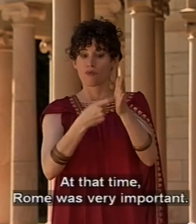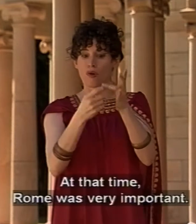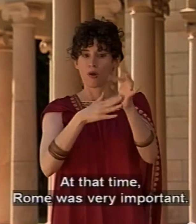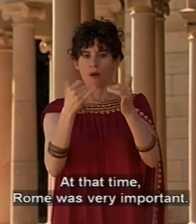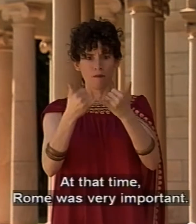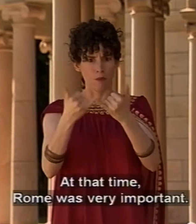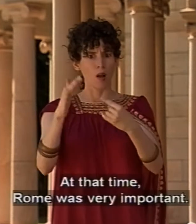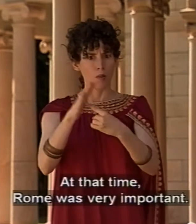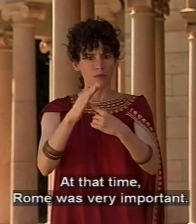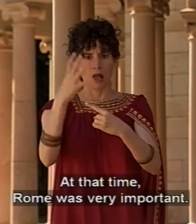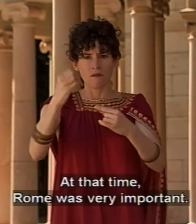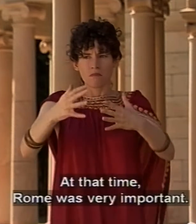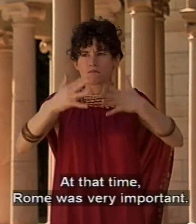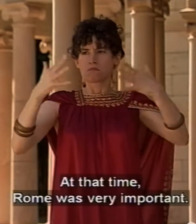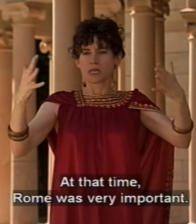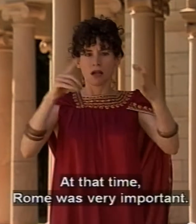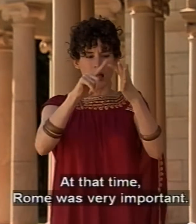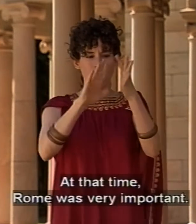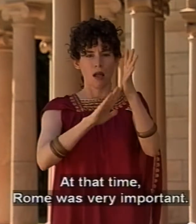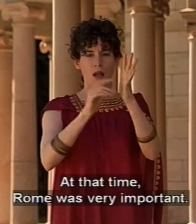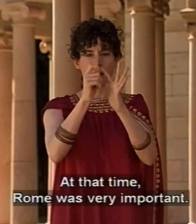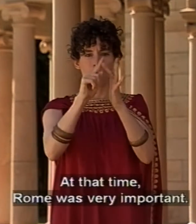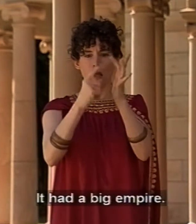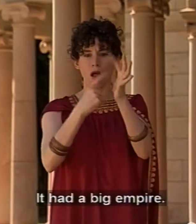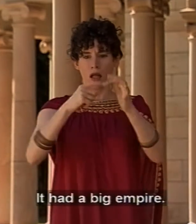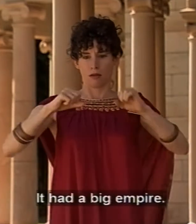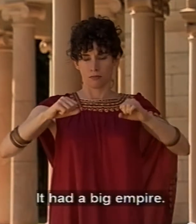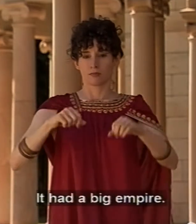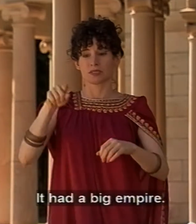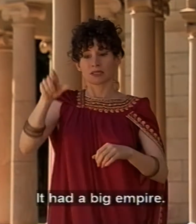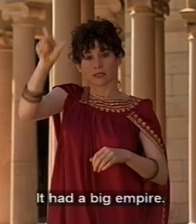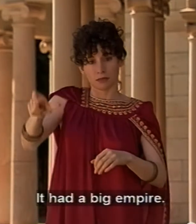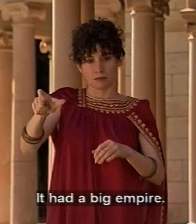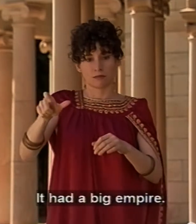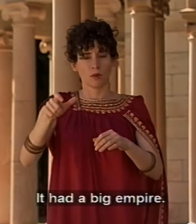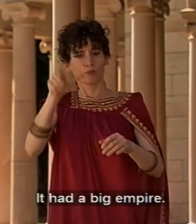At that time, Rome was very important. It had a big empire.